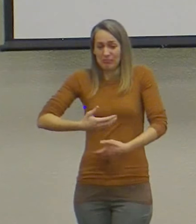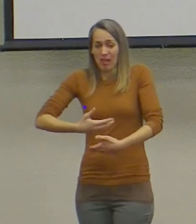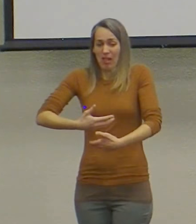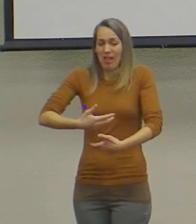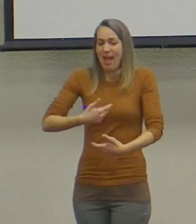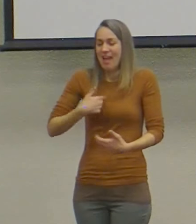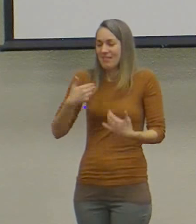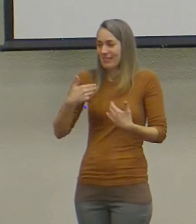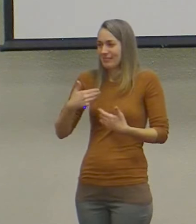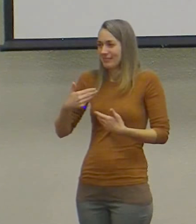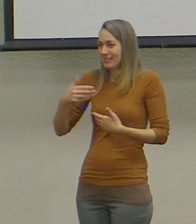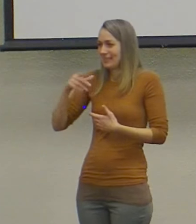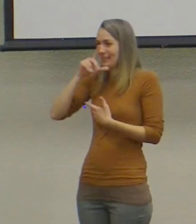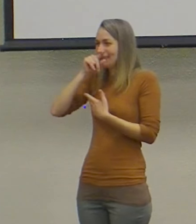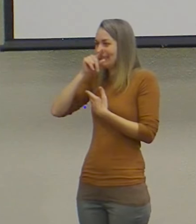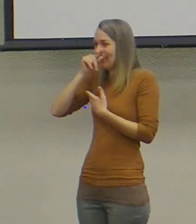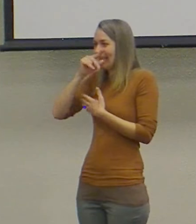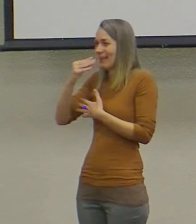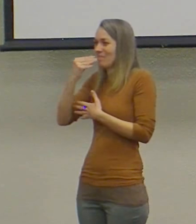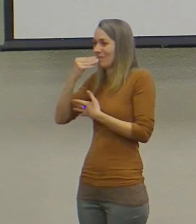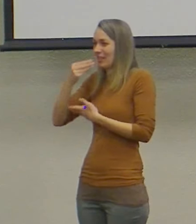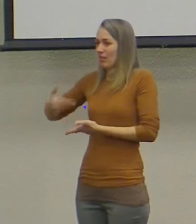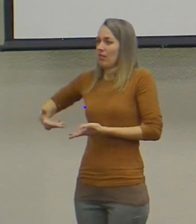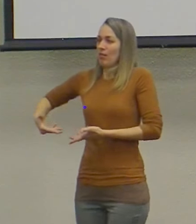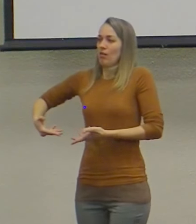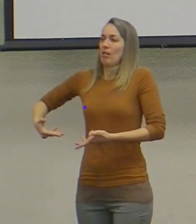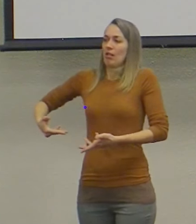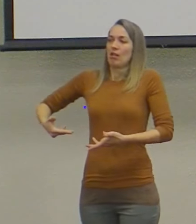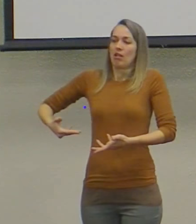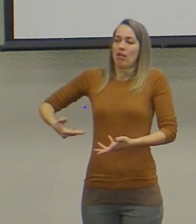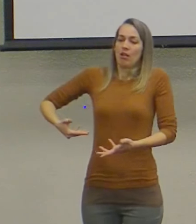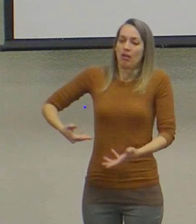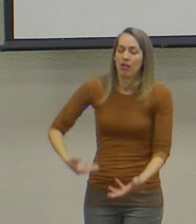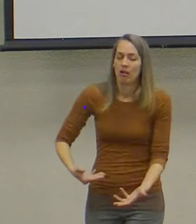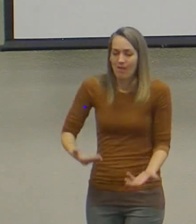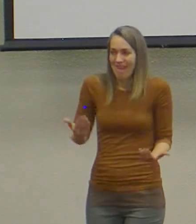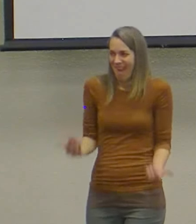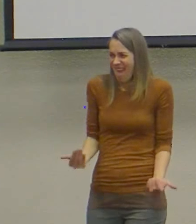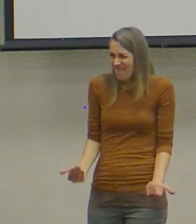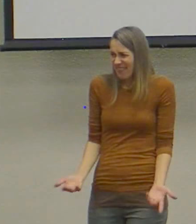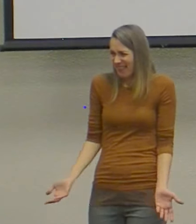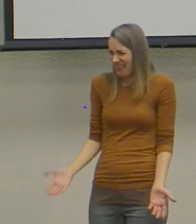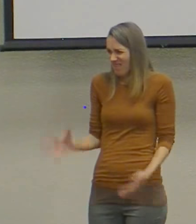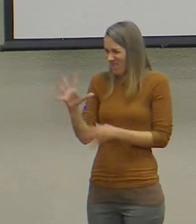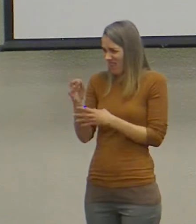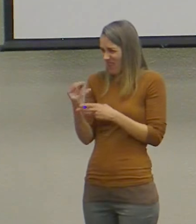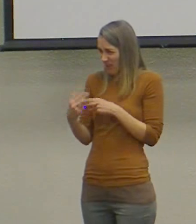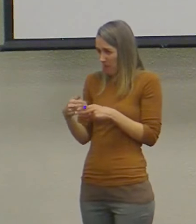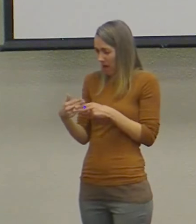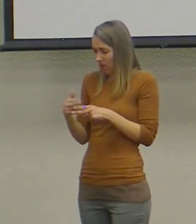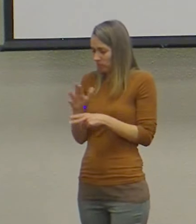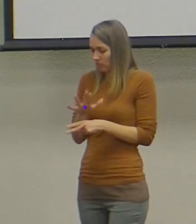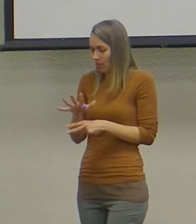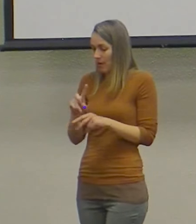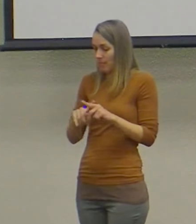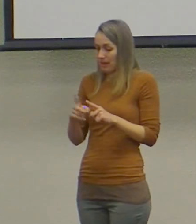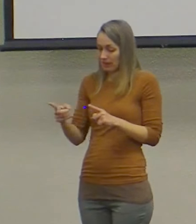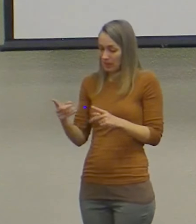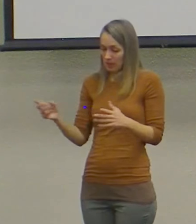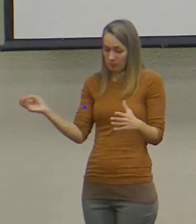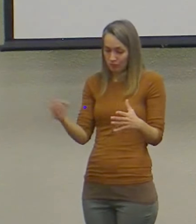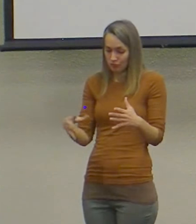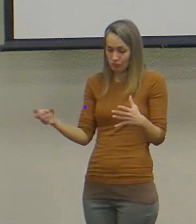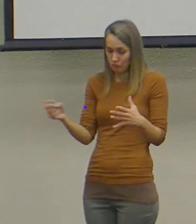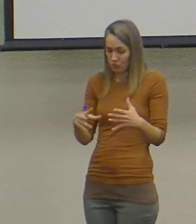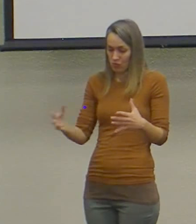me out, going about 20 yards to try to put it in the can to feed the chickens. But somehow he distributed that in